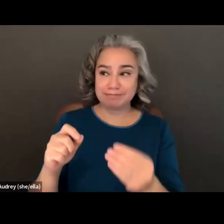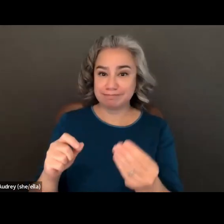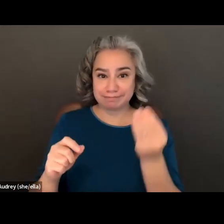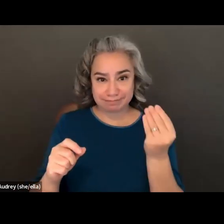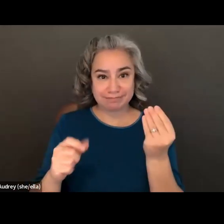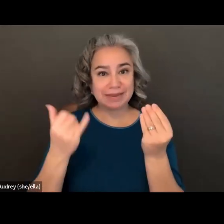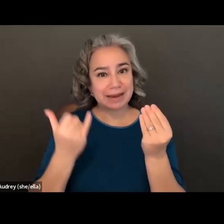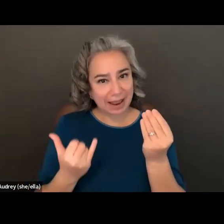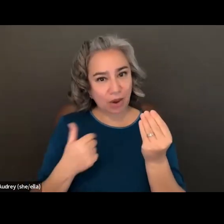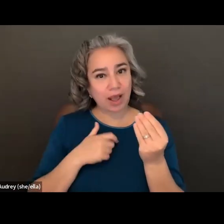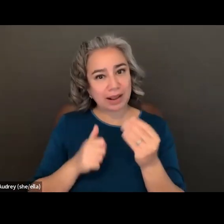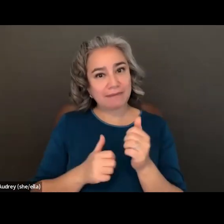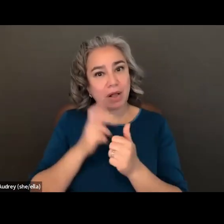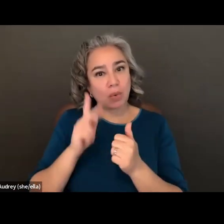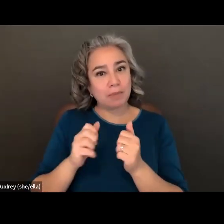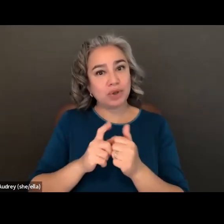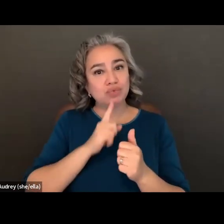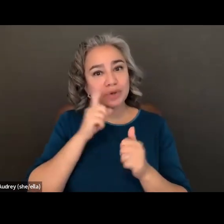actual person to follow up with.